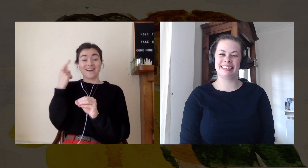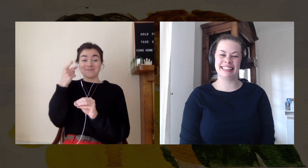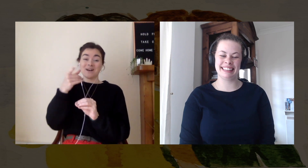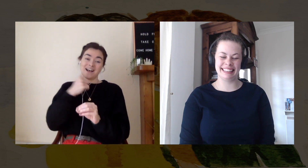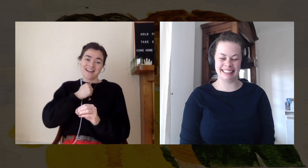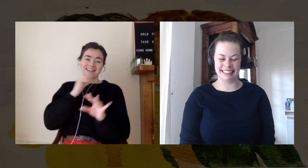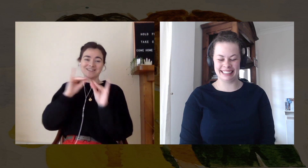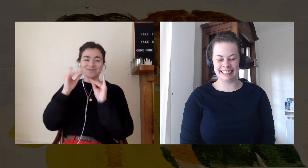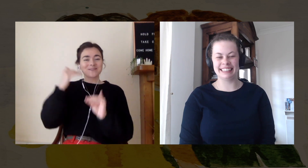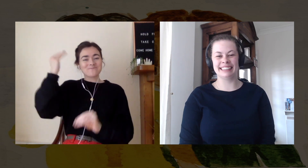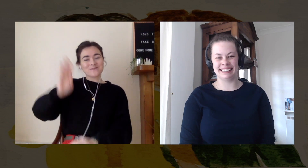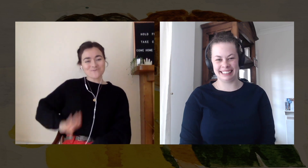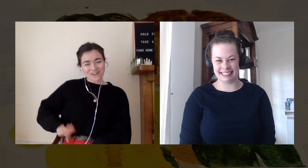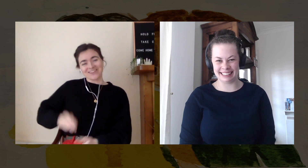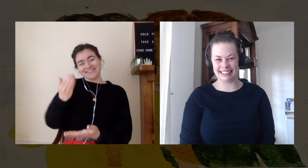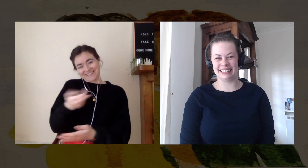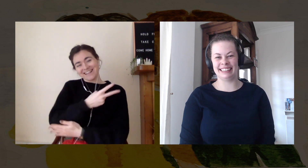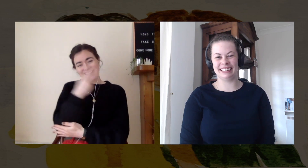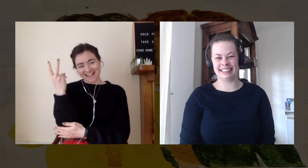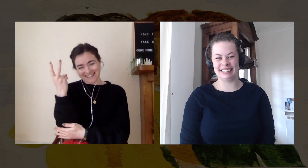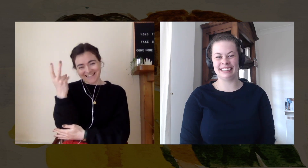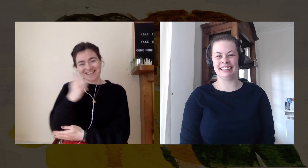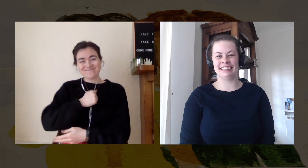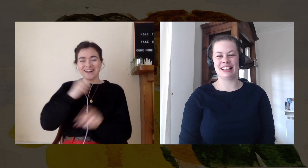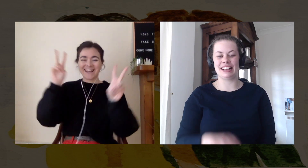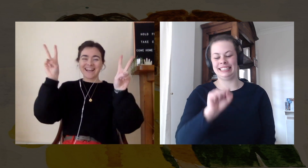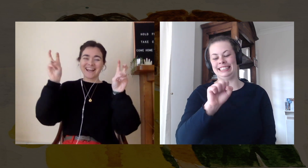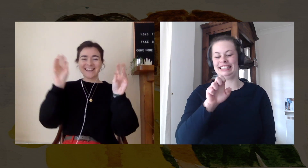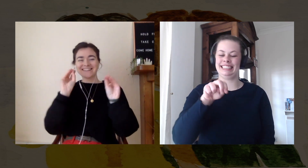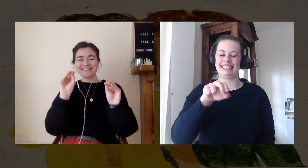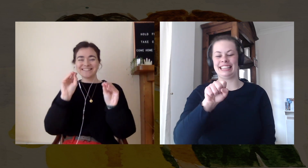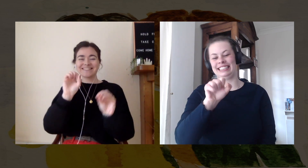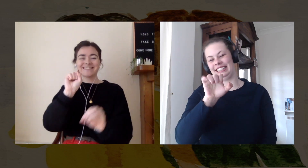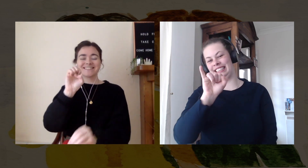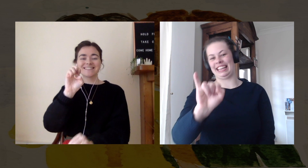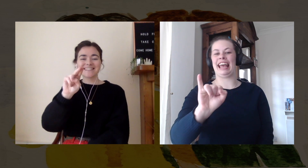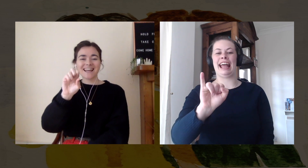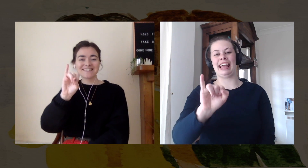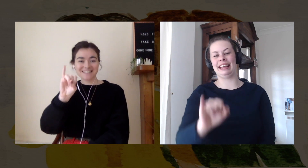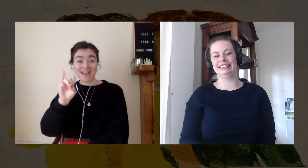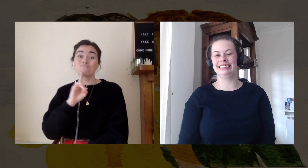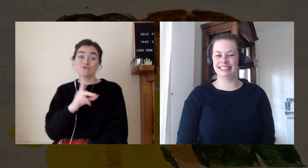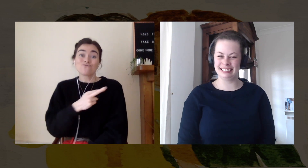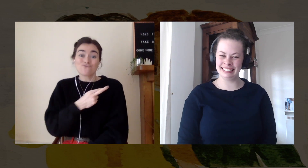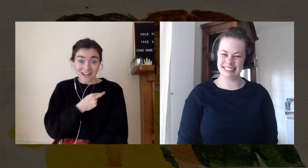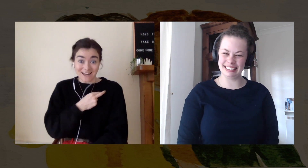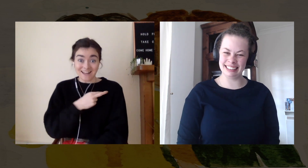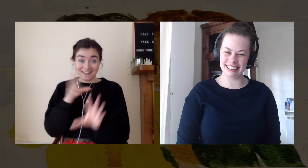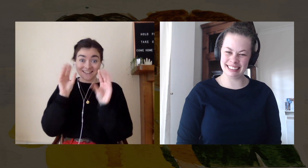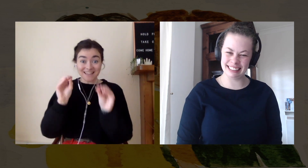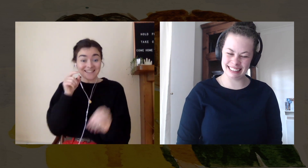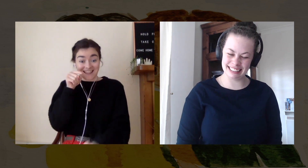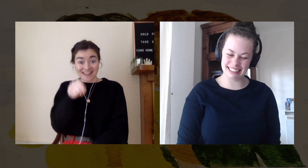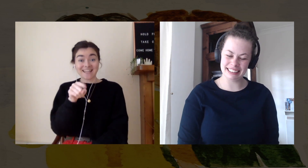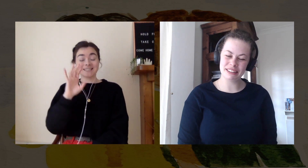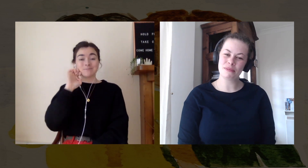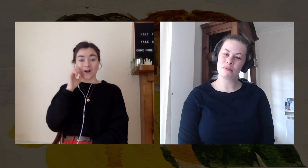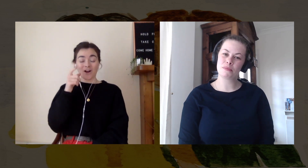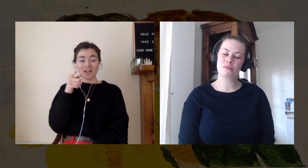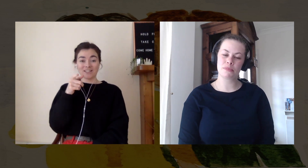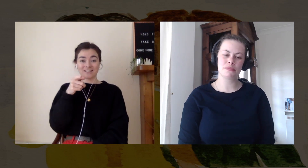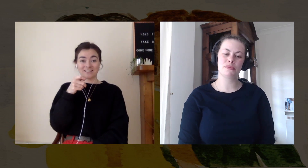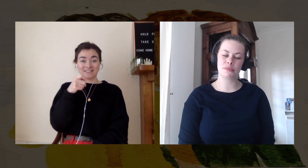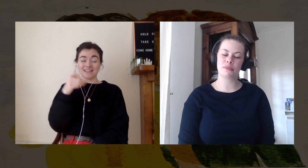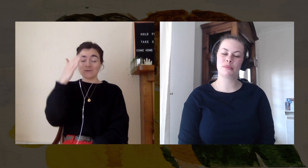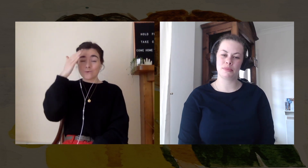my sensei. Her sensei, yeah. No, but an actual sensei when it comes to this, because he knows how these things